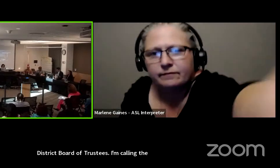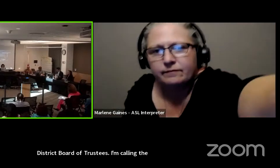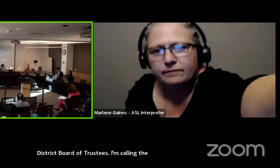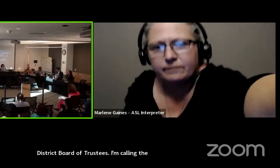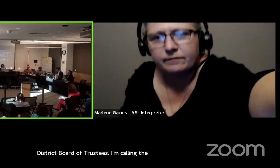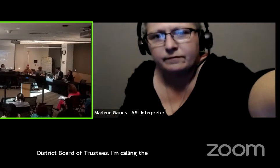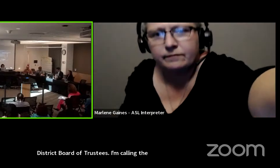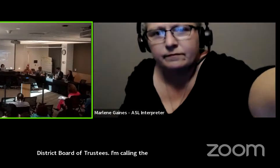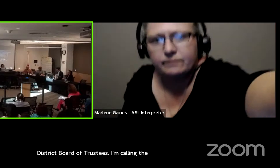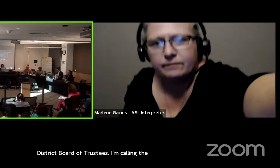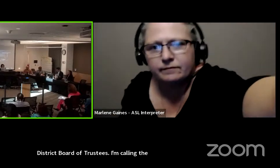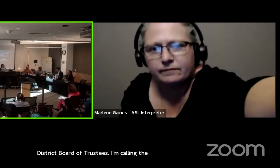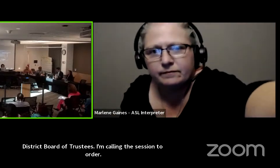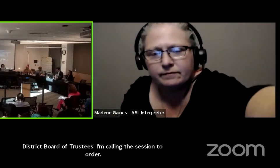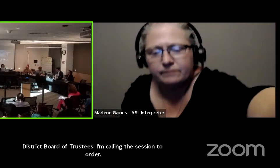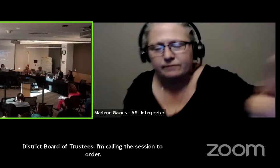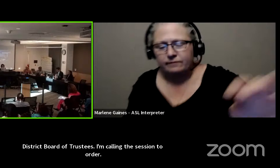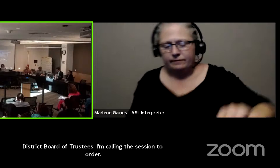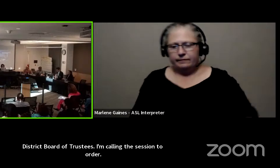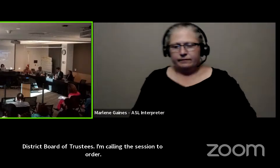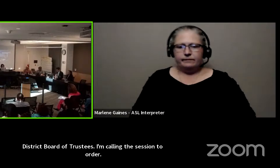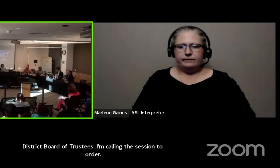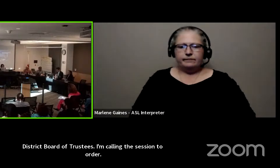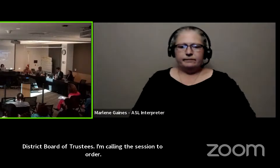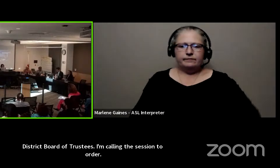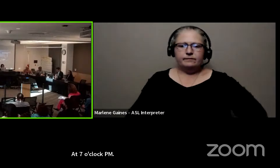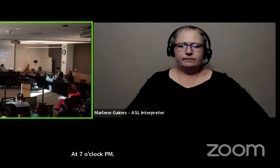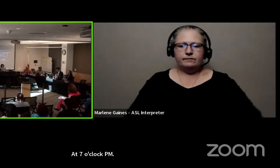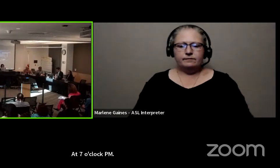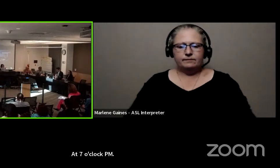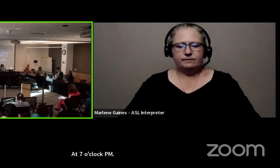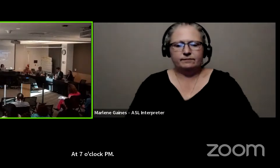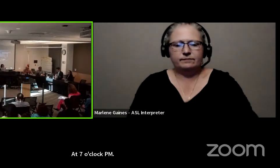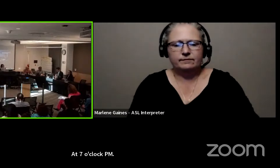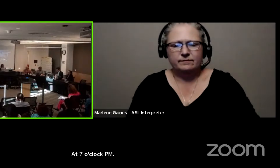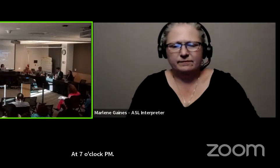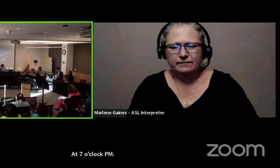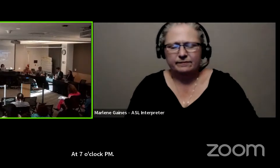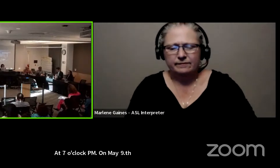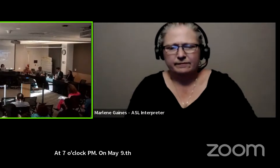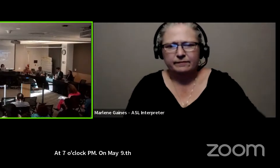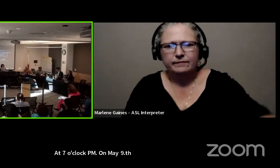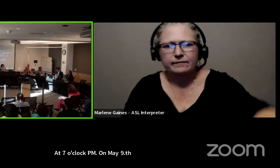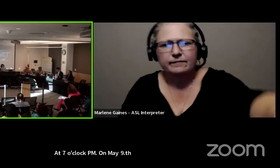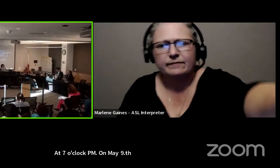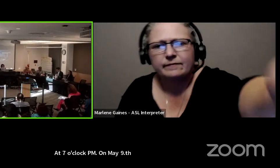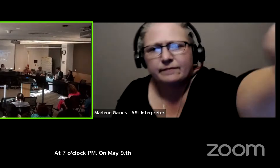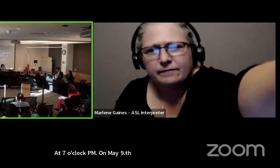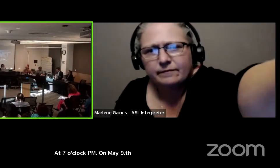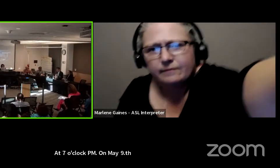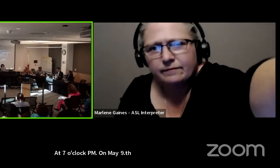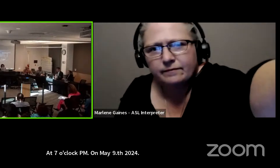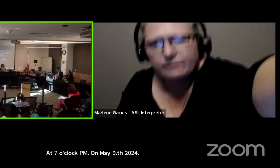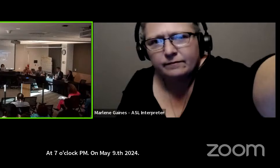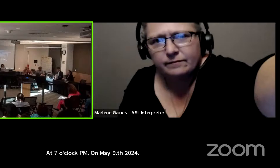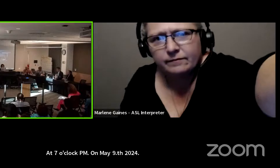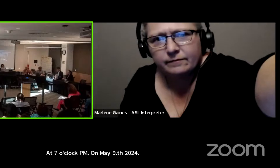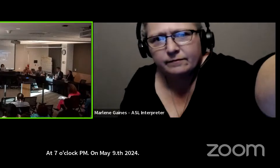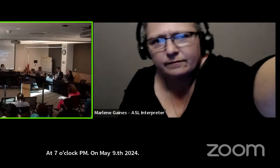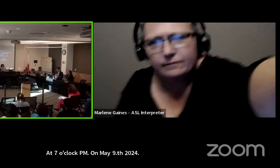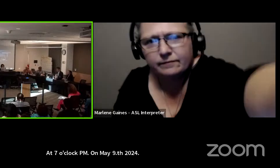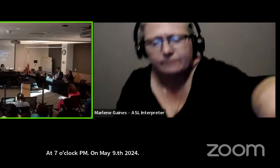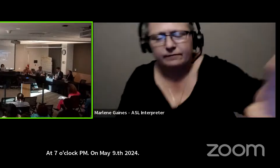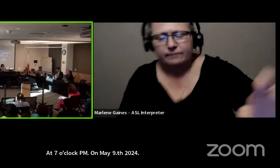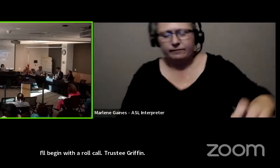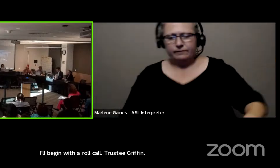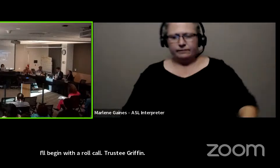at 7:00 p.m. on May 9th, 2024. I'll begin with a roll call. Trustee Griffin. Present.